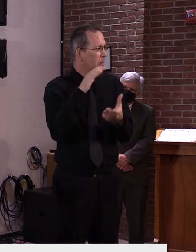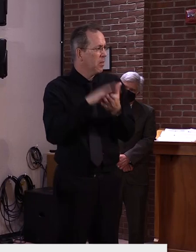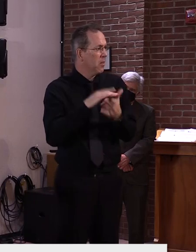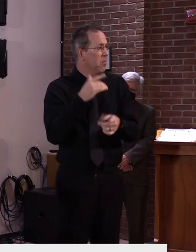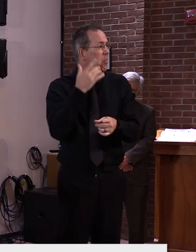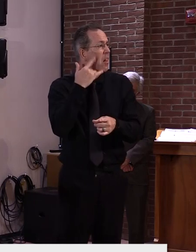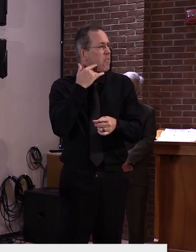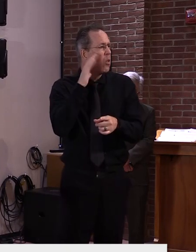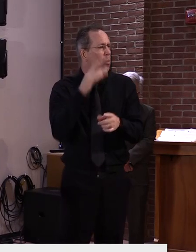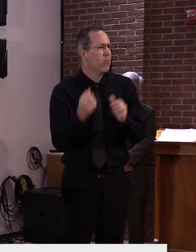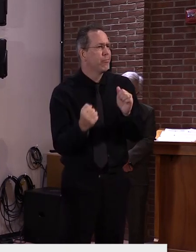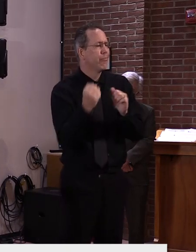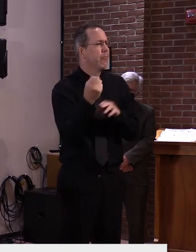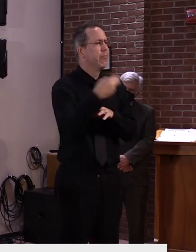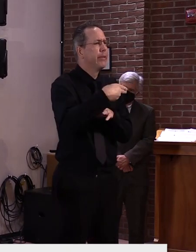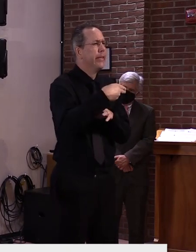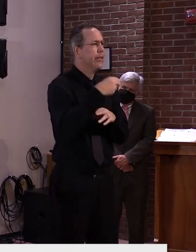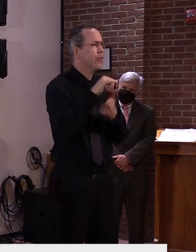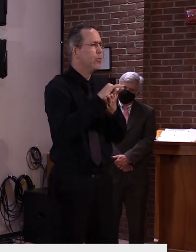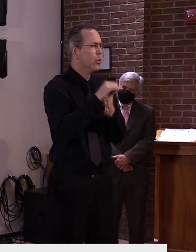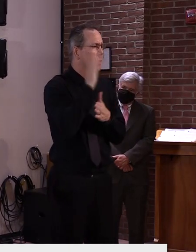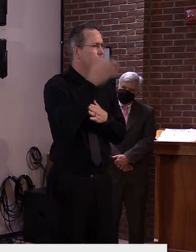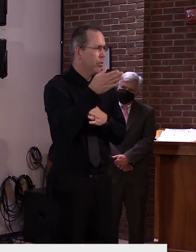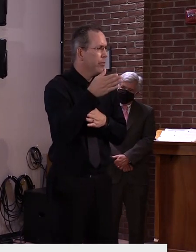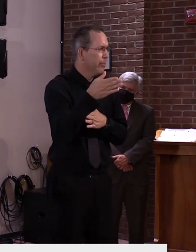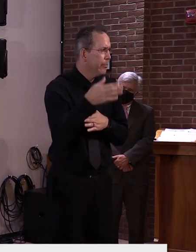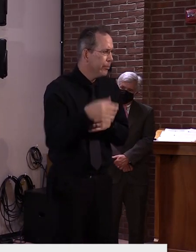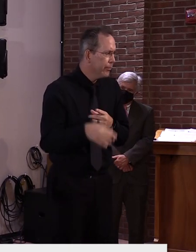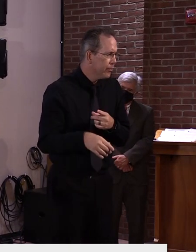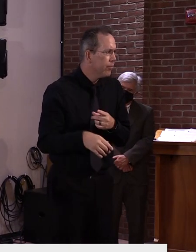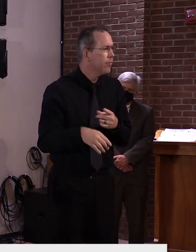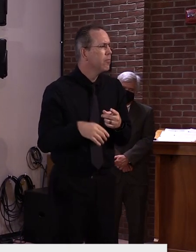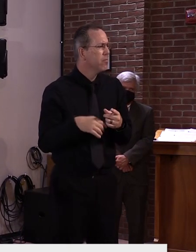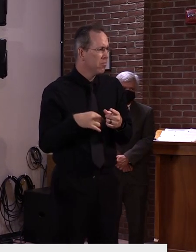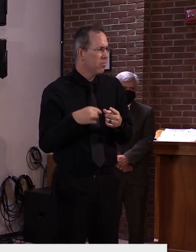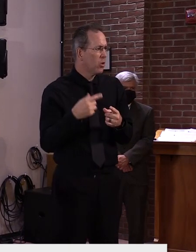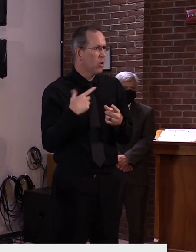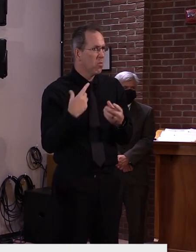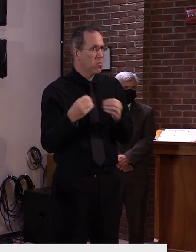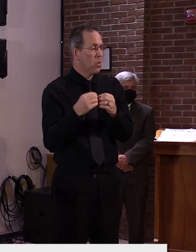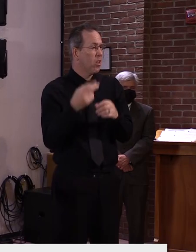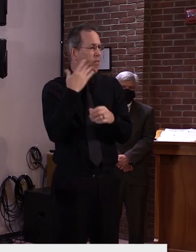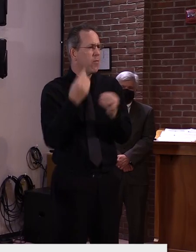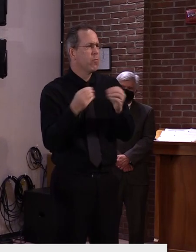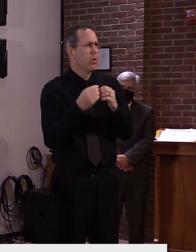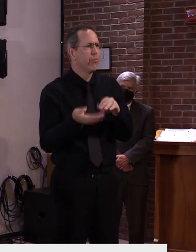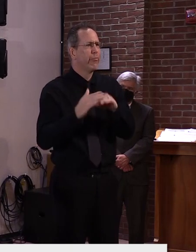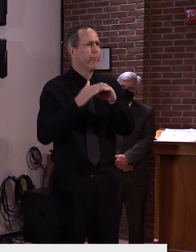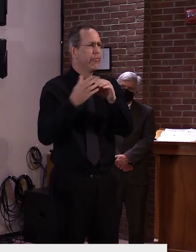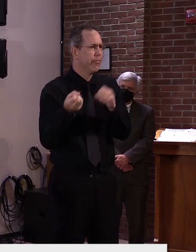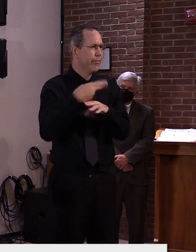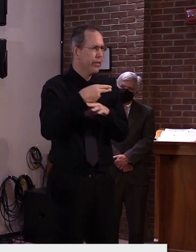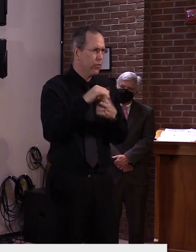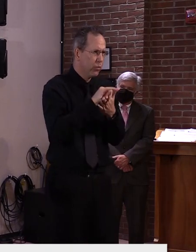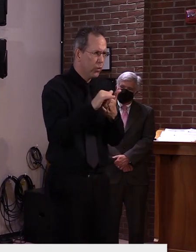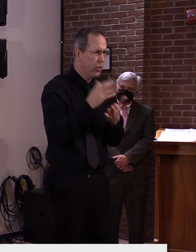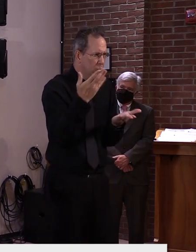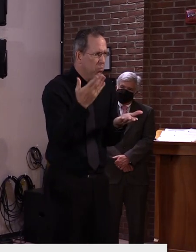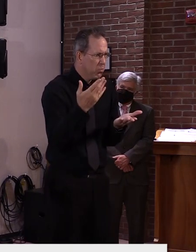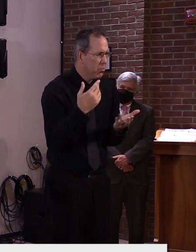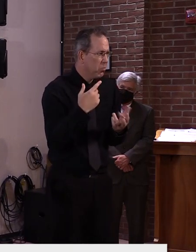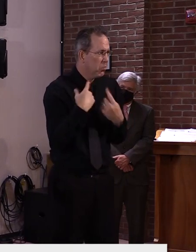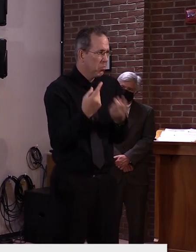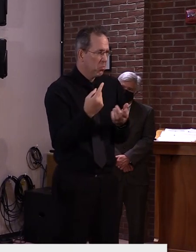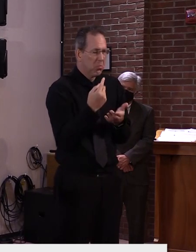will exceed the number of cases, positive cases, exceed New York in the next week or so.